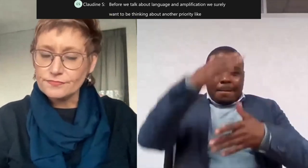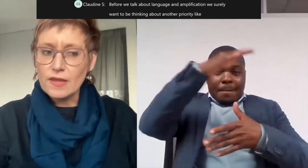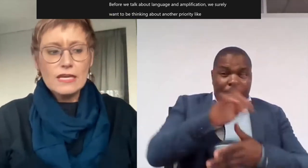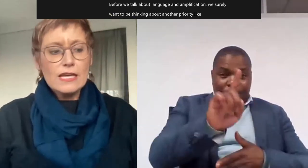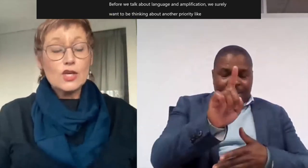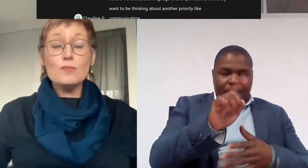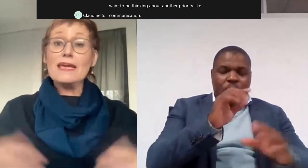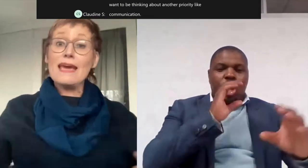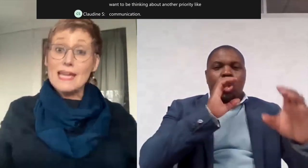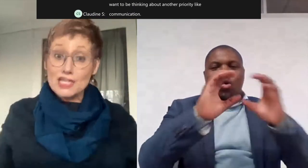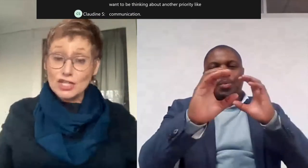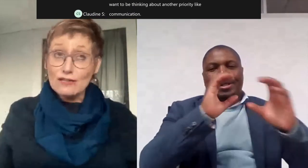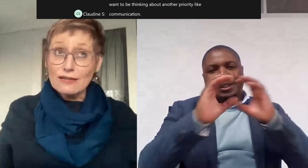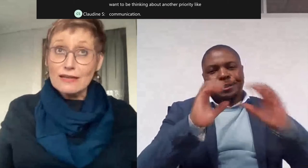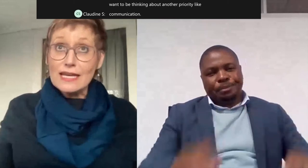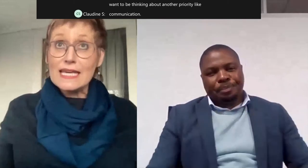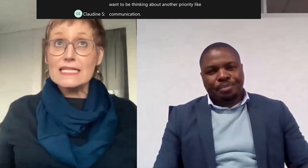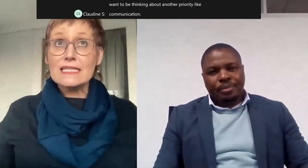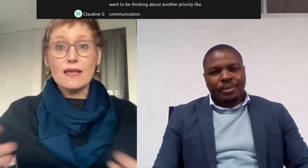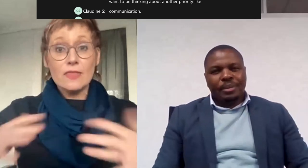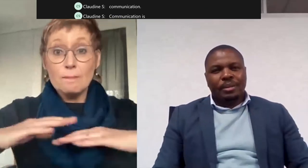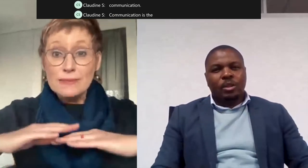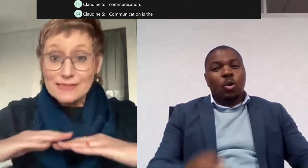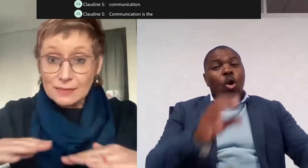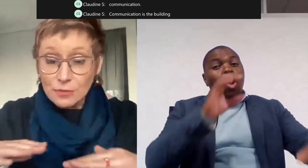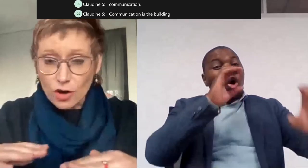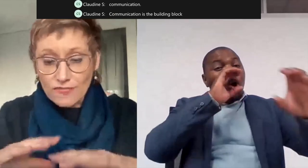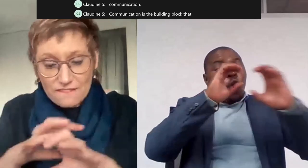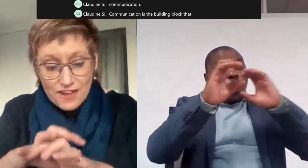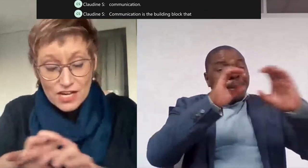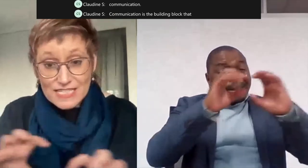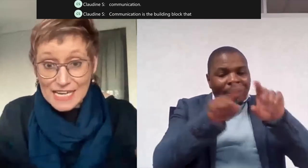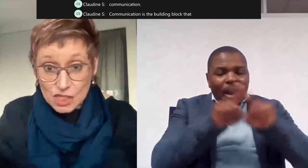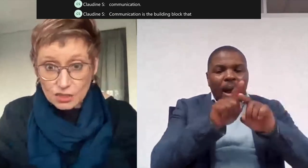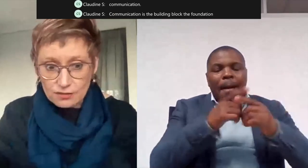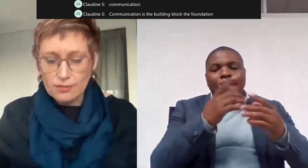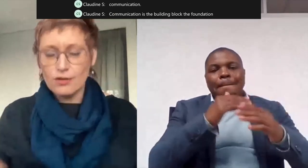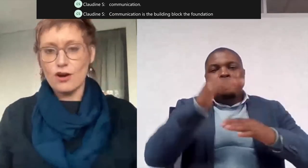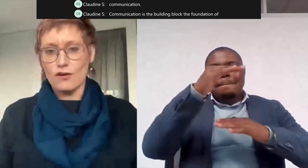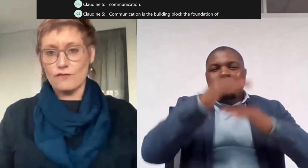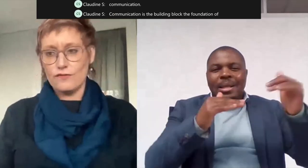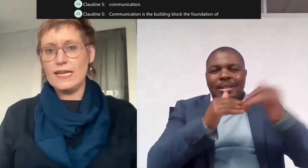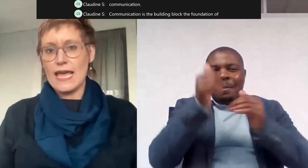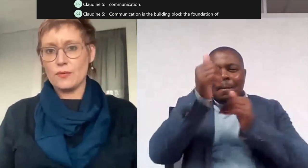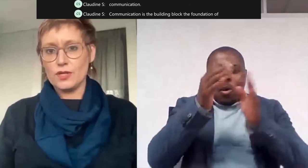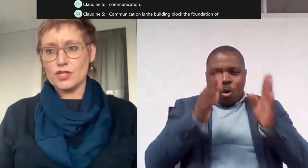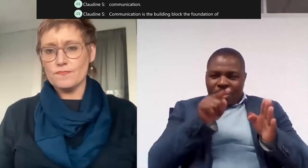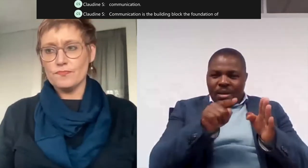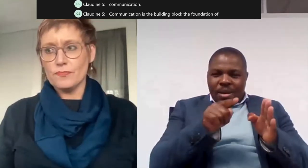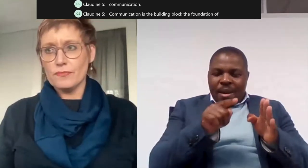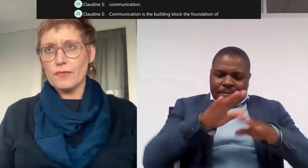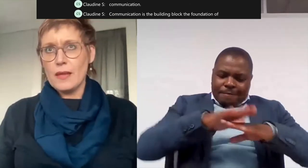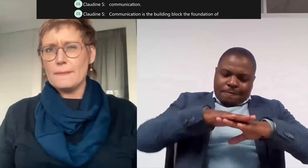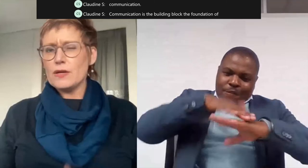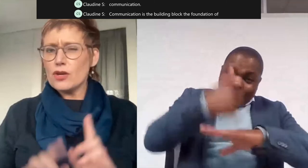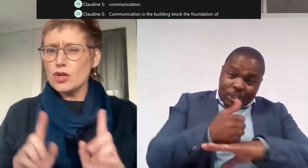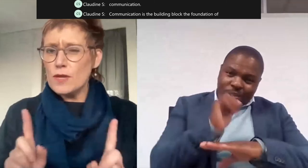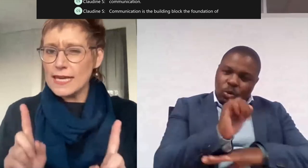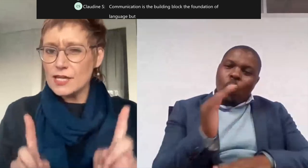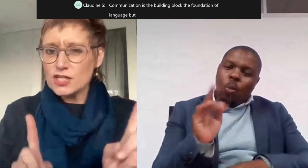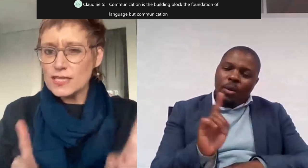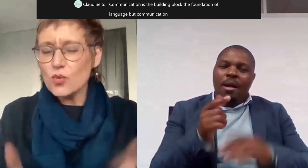communication. Communication is the building block, the foundation of language.